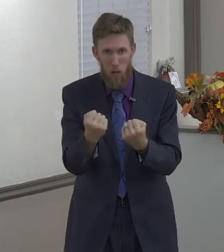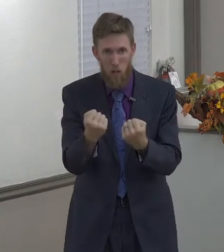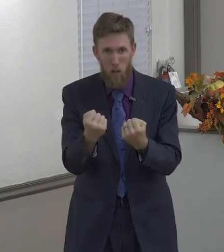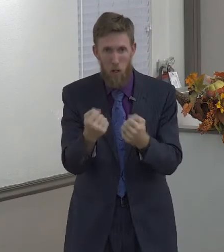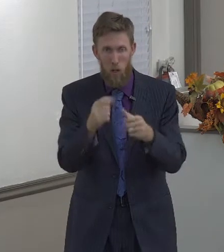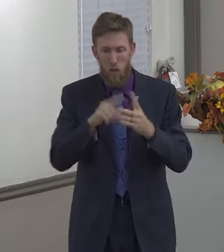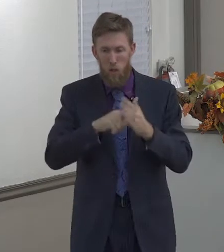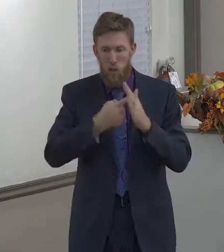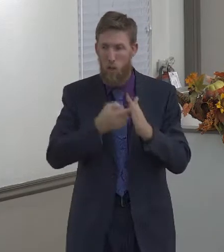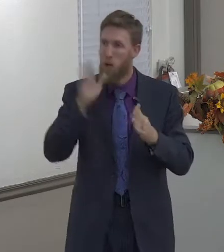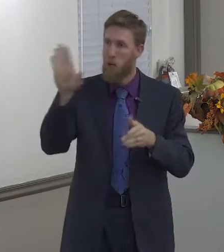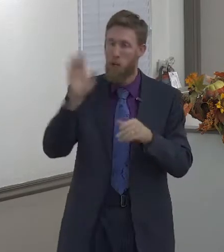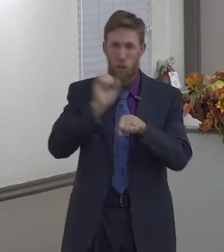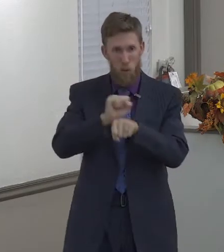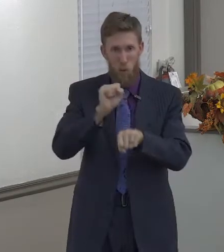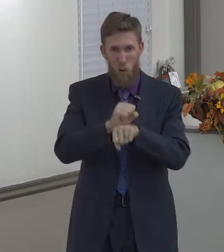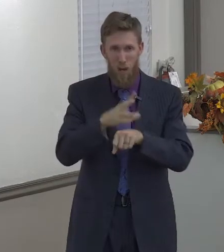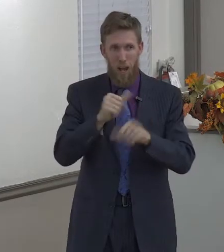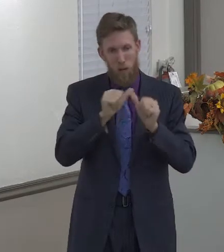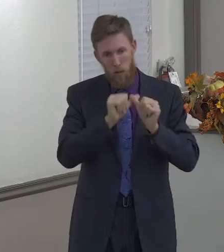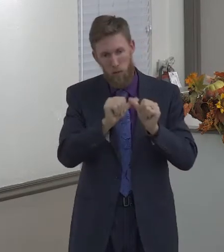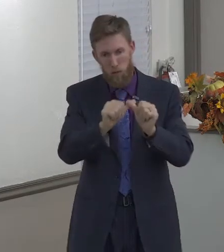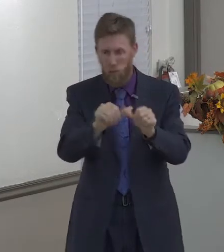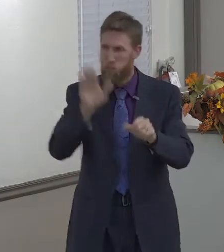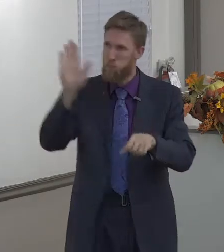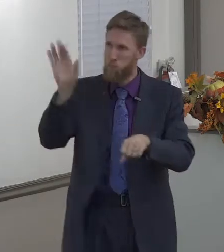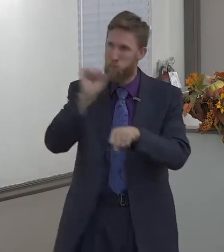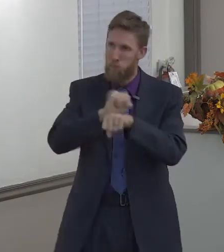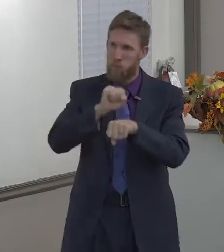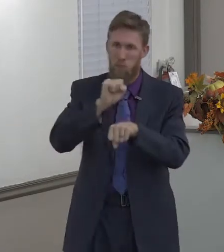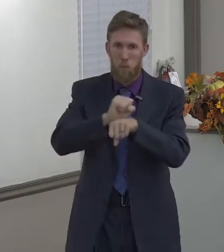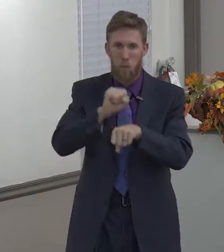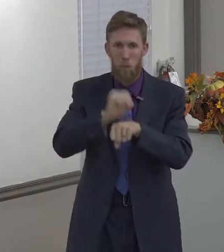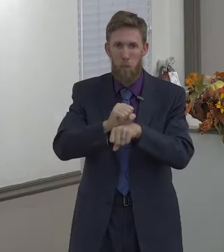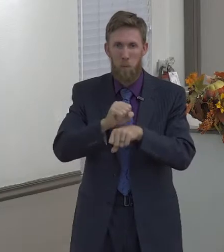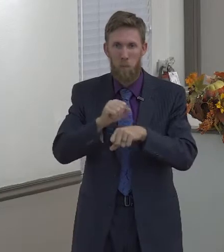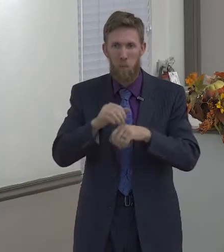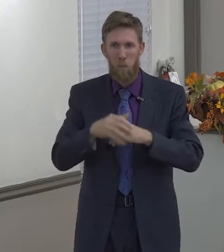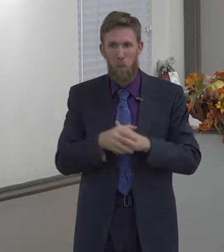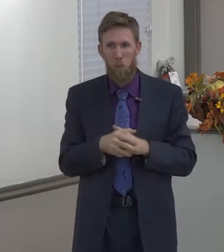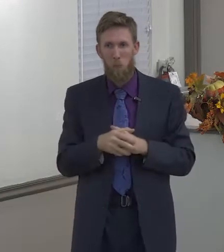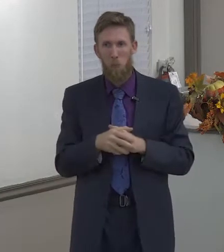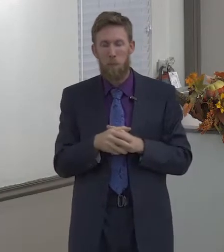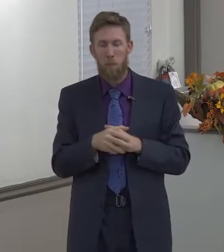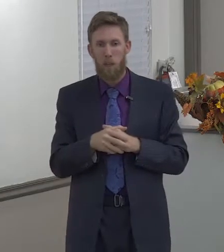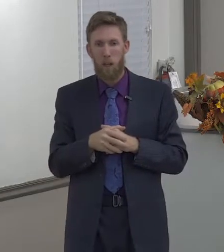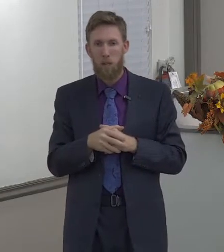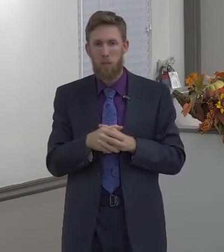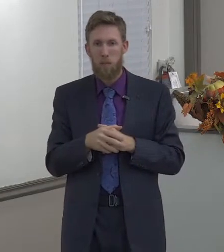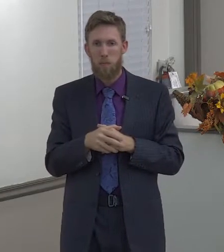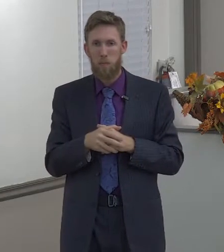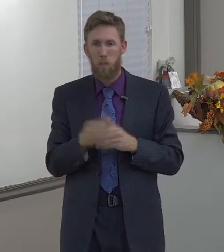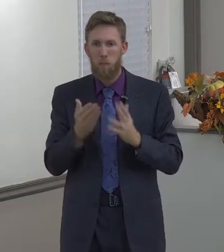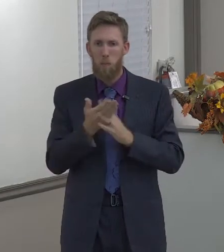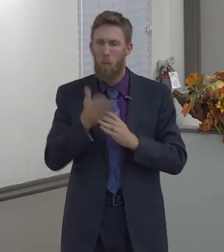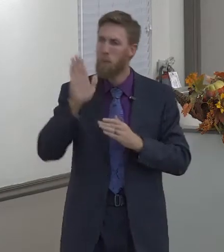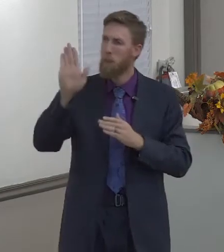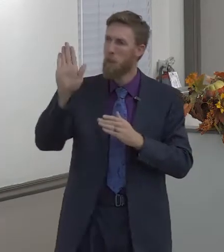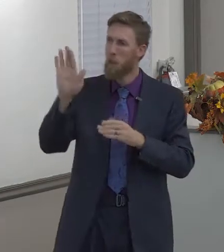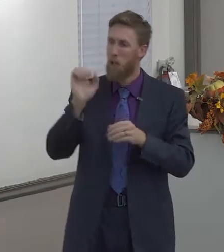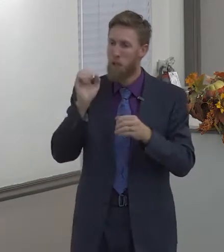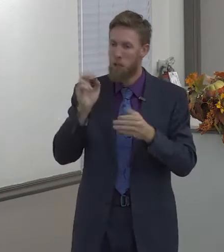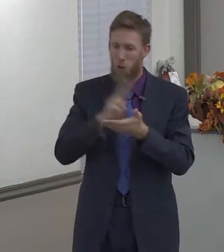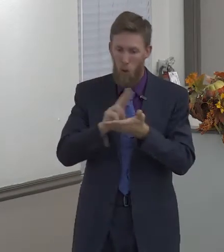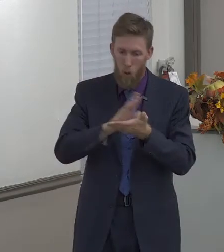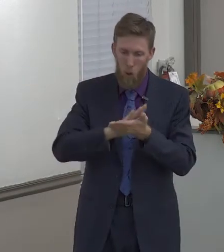we can accomplish what he has asked us to do. Too often, I think, Christians, they try to